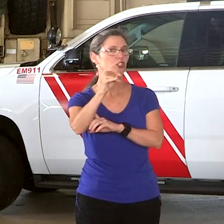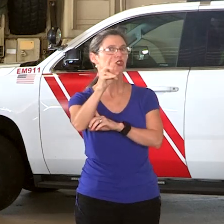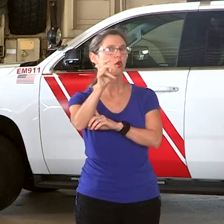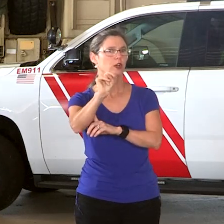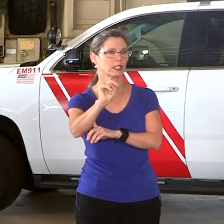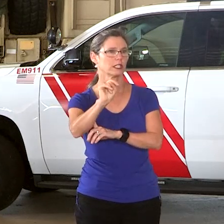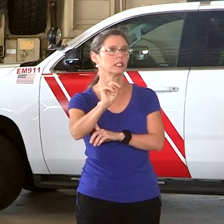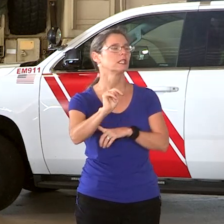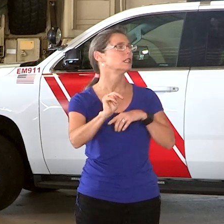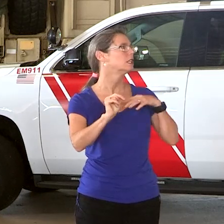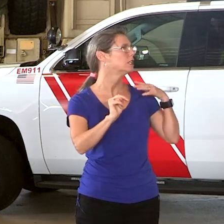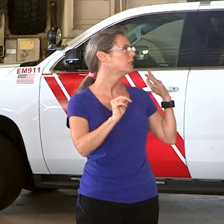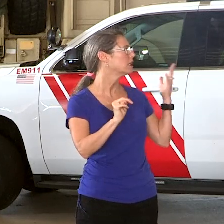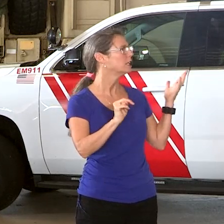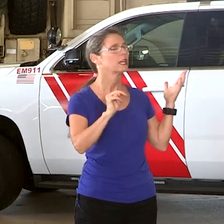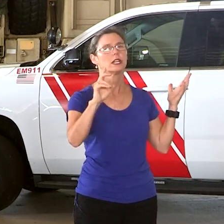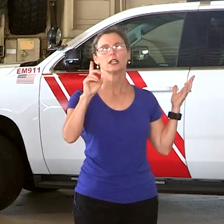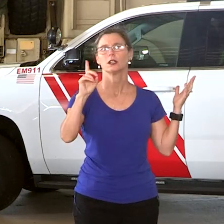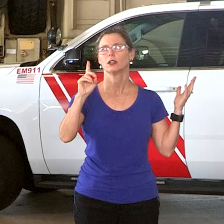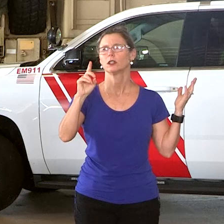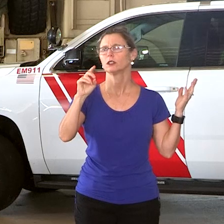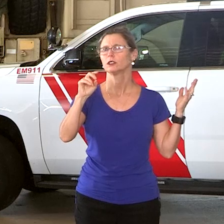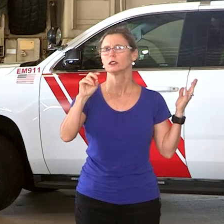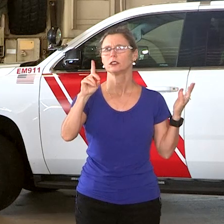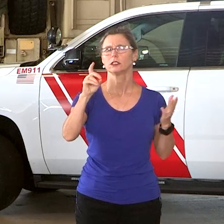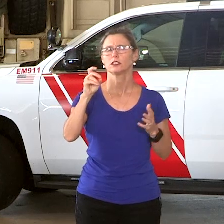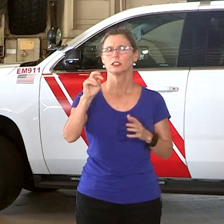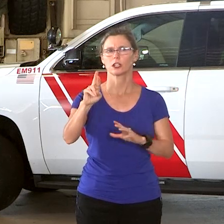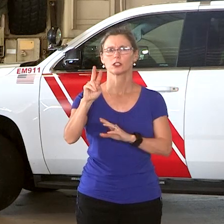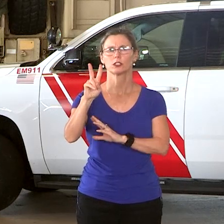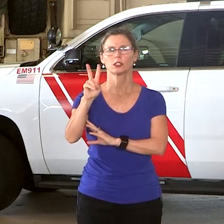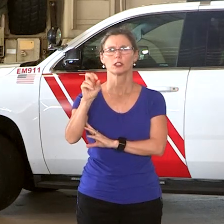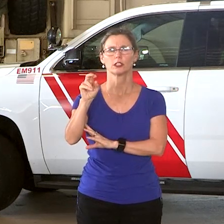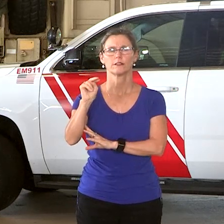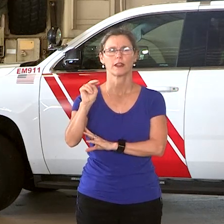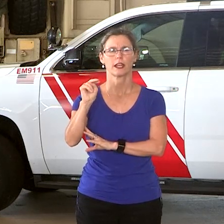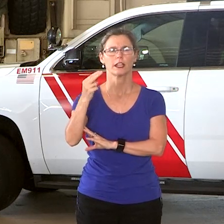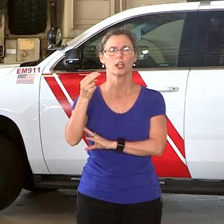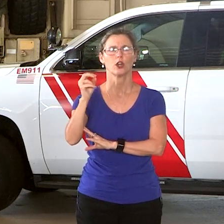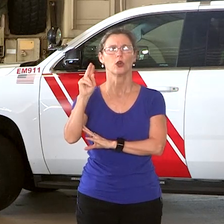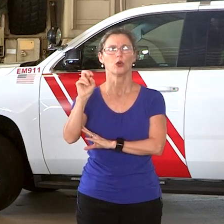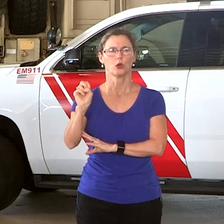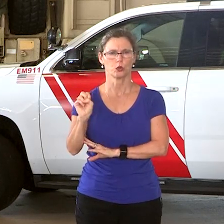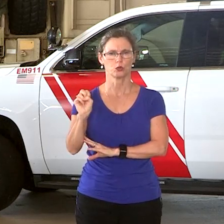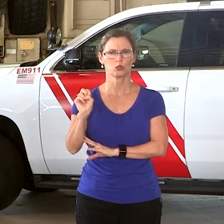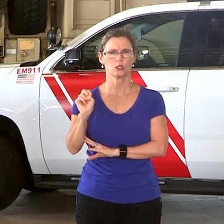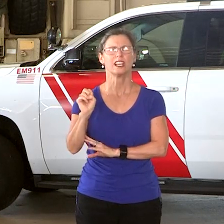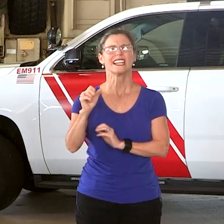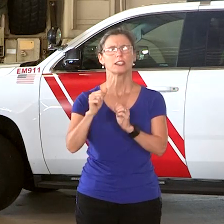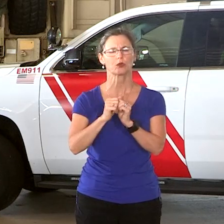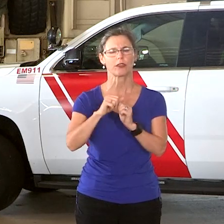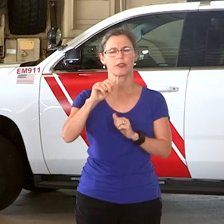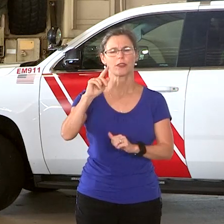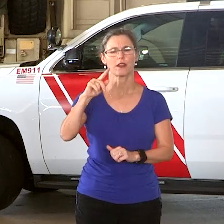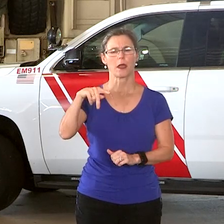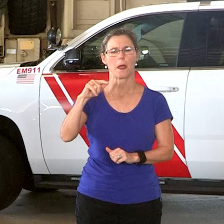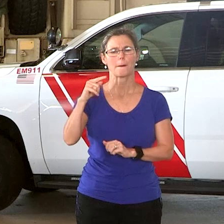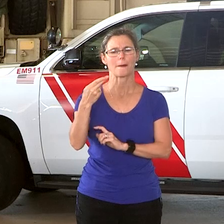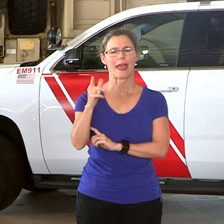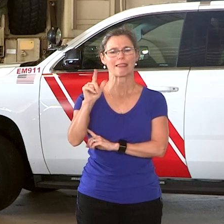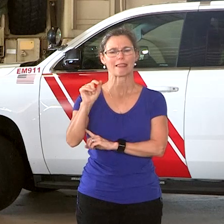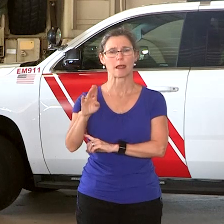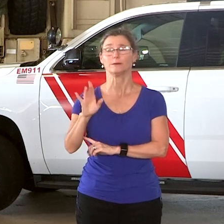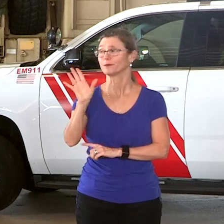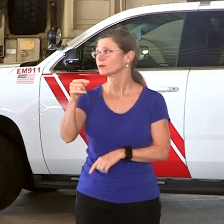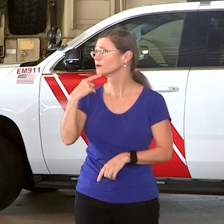up Dr. John VanHoose with the pathology laboratory. And I'd just like to say, I've been on various